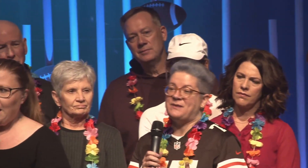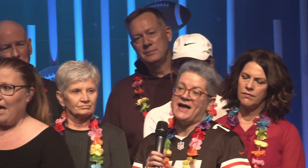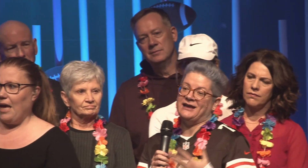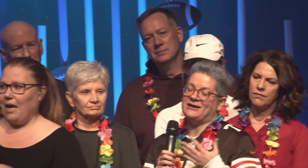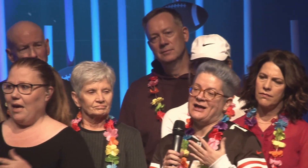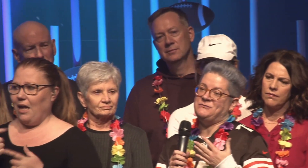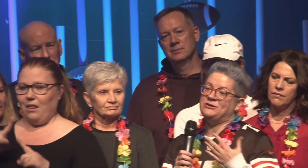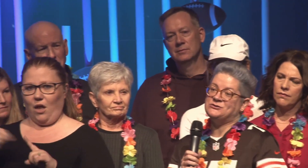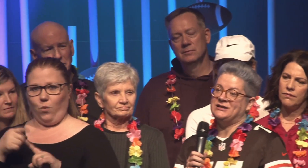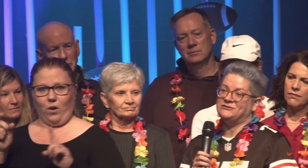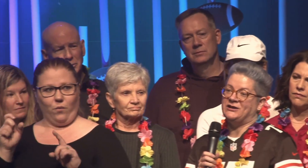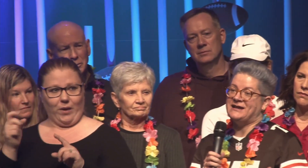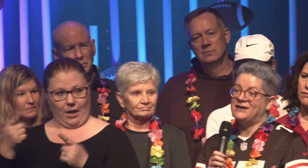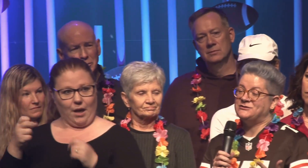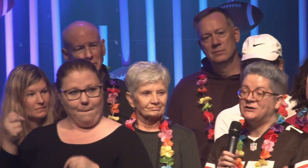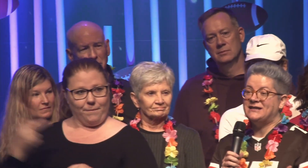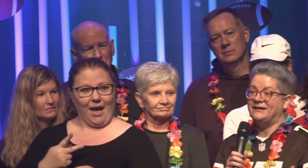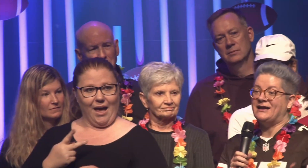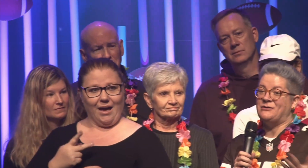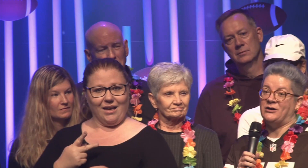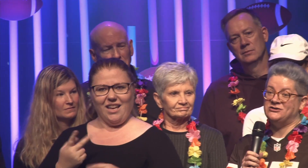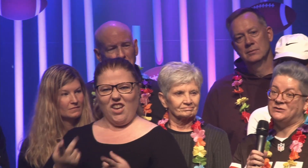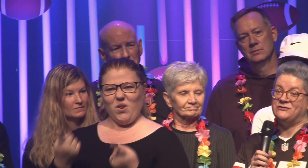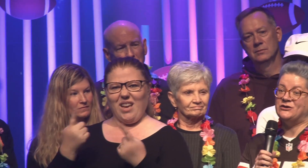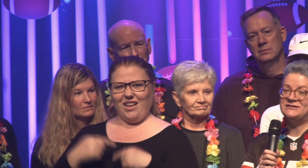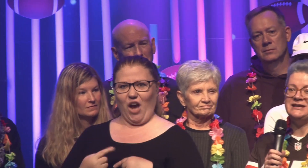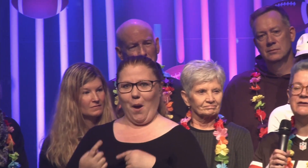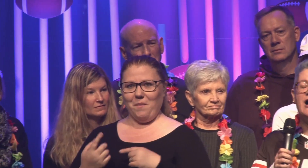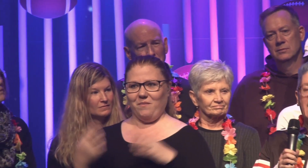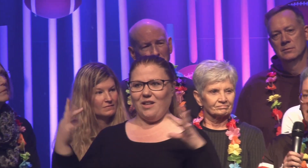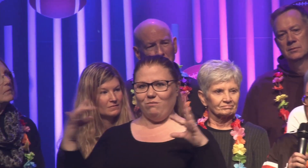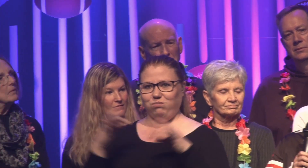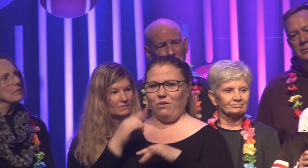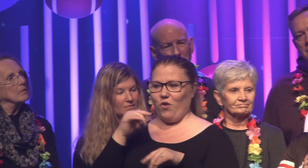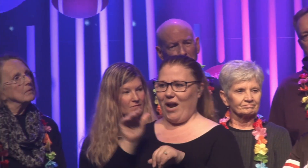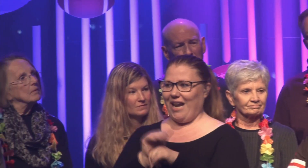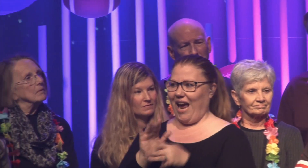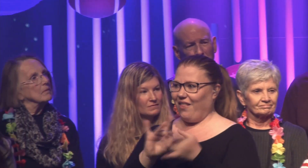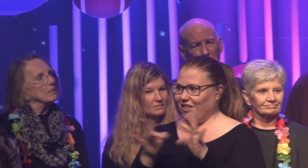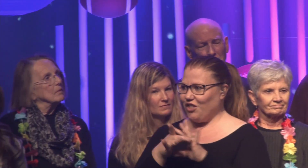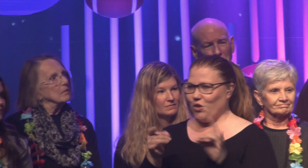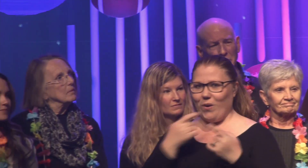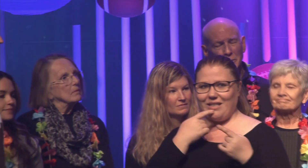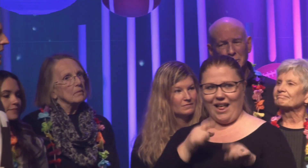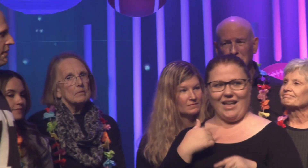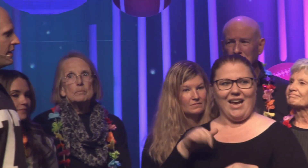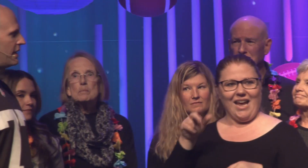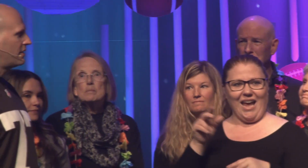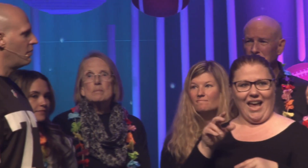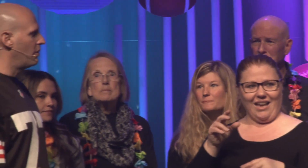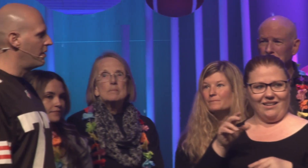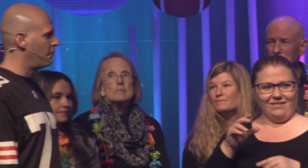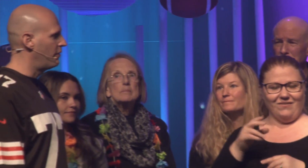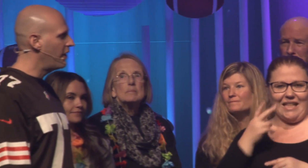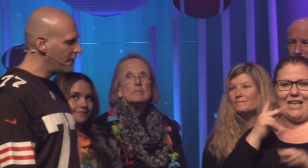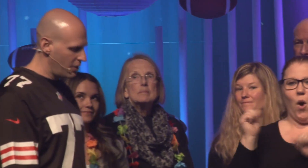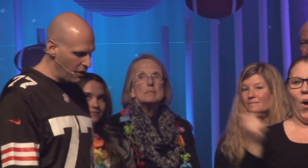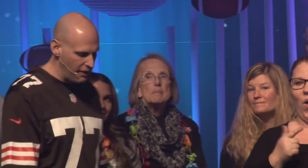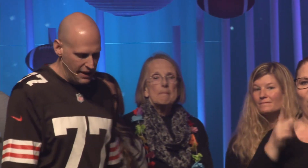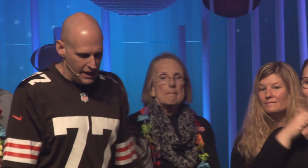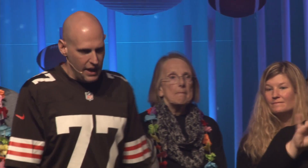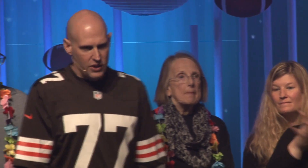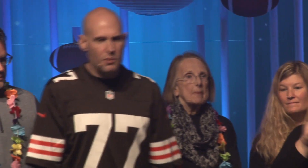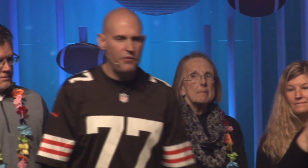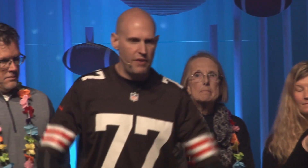when we get back, you can join us for a night of storytelling on March 21st and hear all about the stories of the trip. I love it. That's so wonderful. Very good.